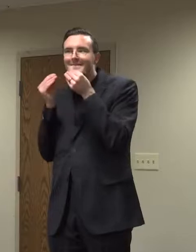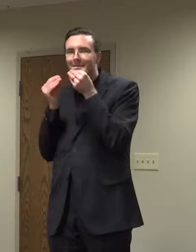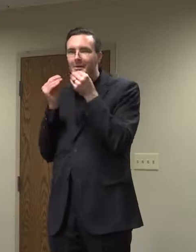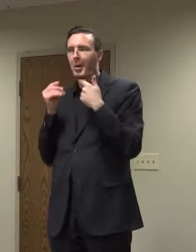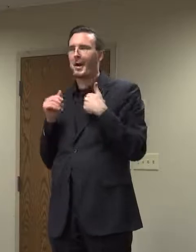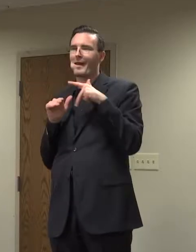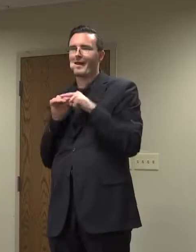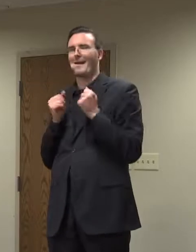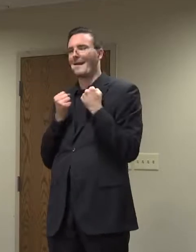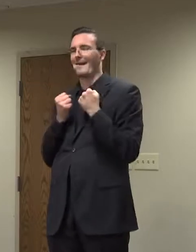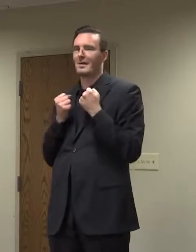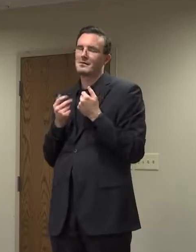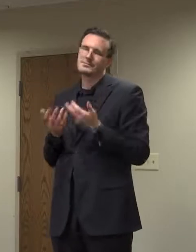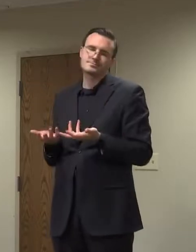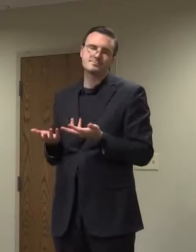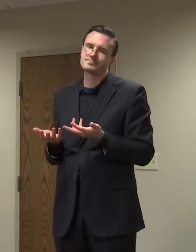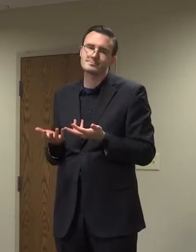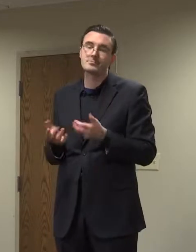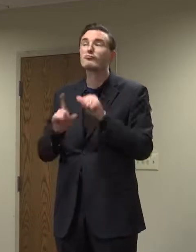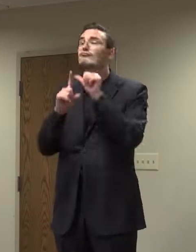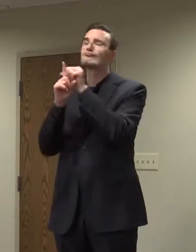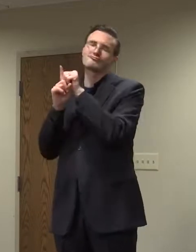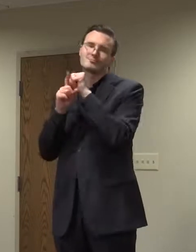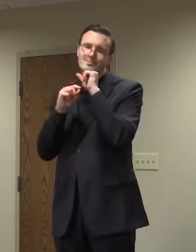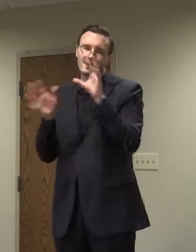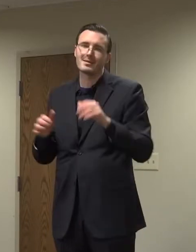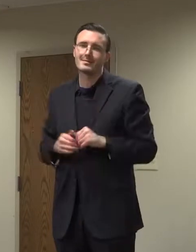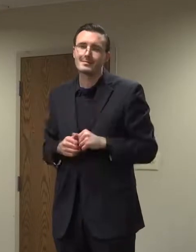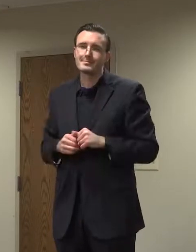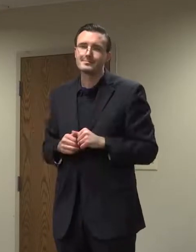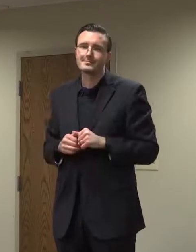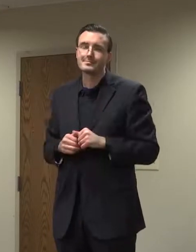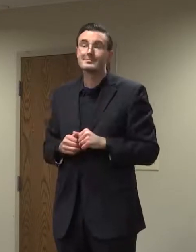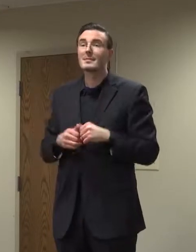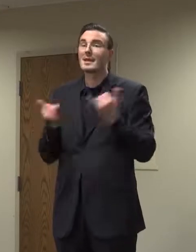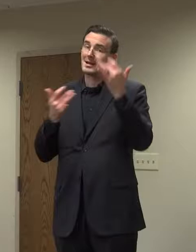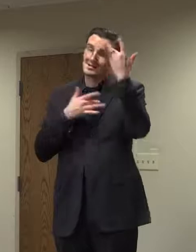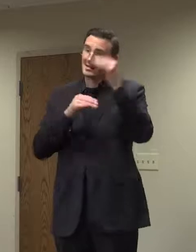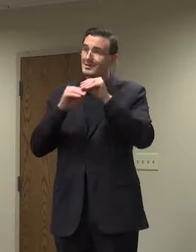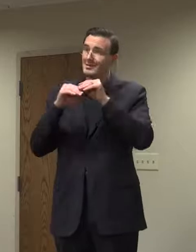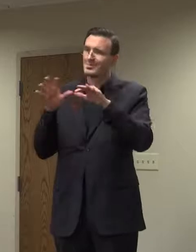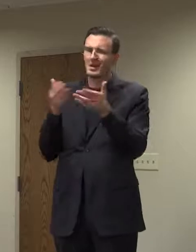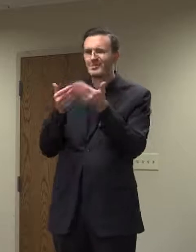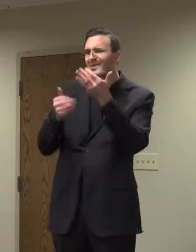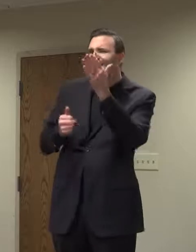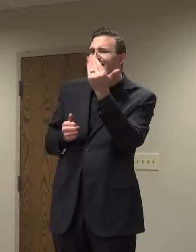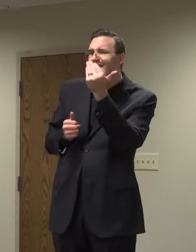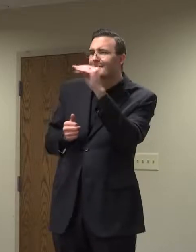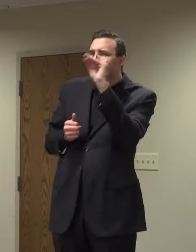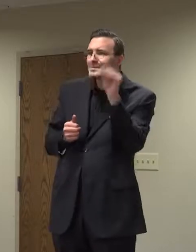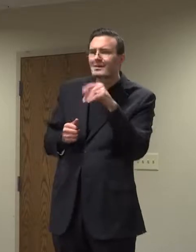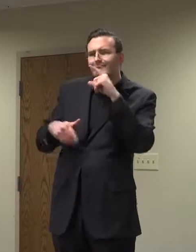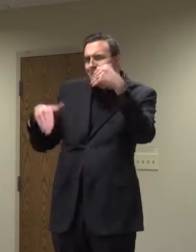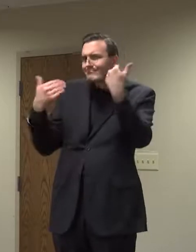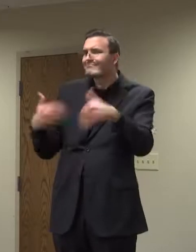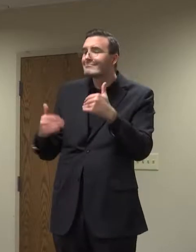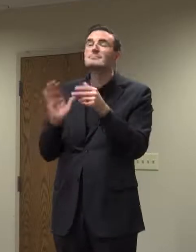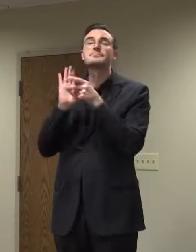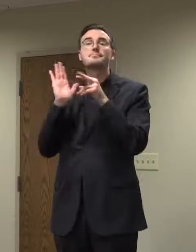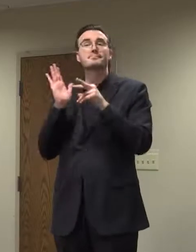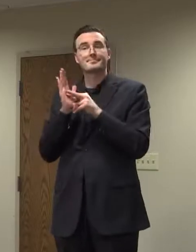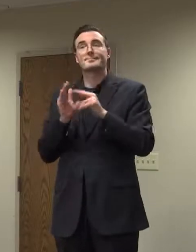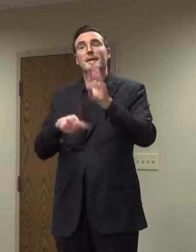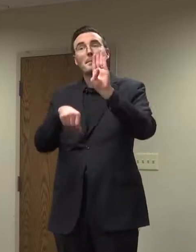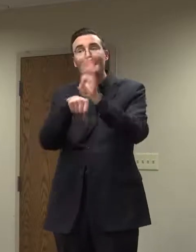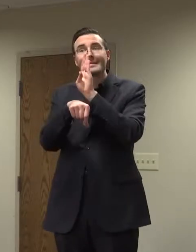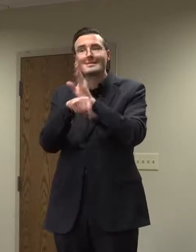With a positivity rate of almost 15%, you're putting your community at risk, you're putting all of our businesses at risk. And we've talked about